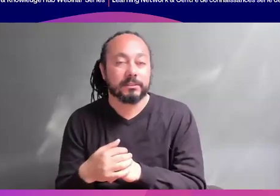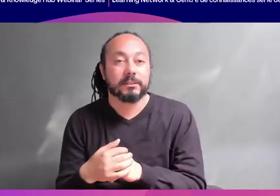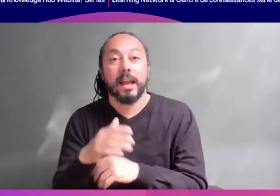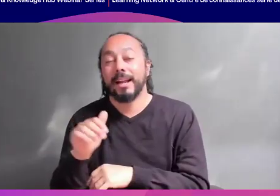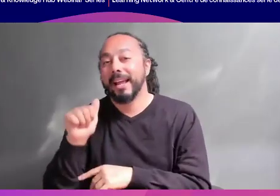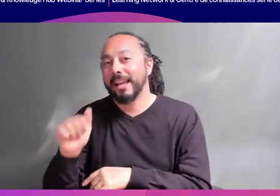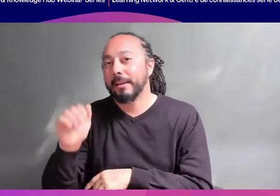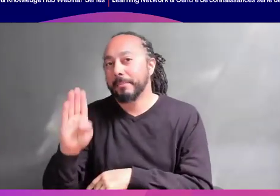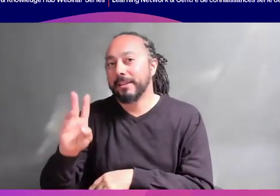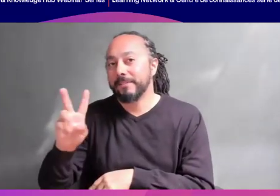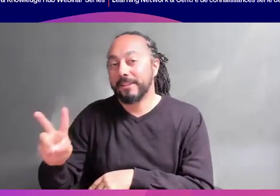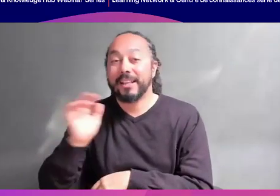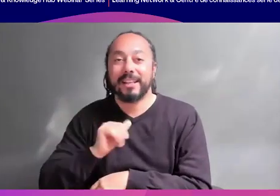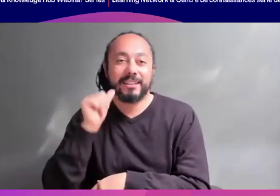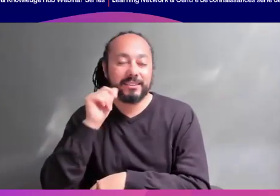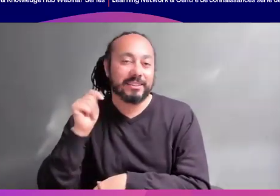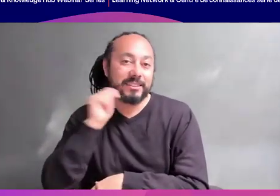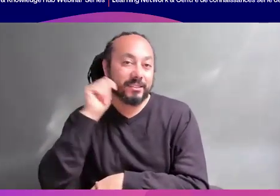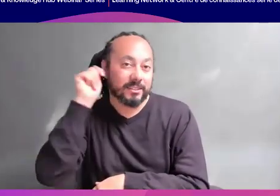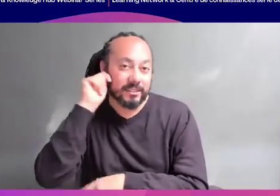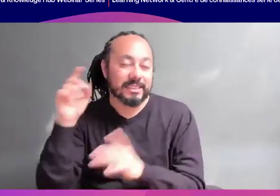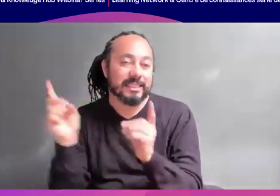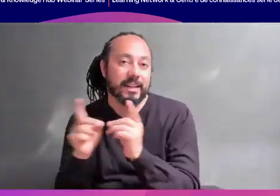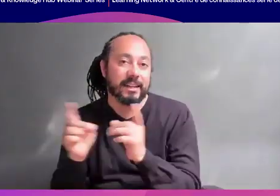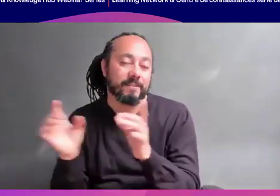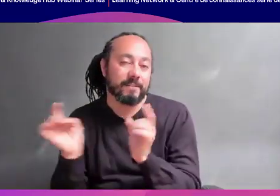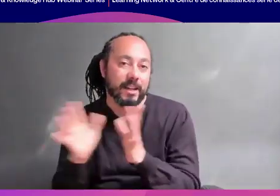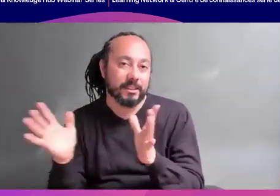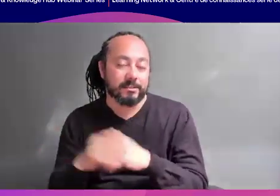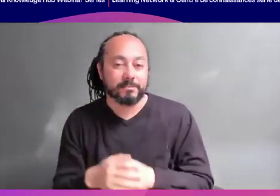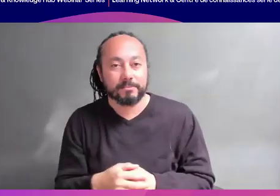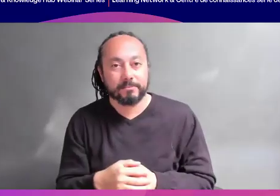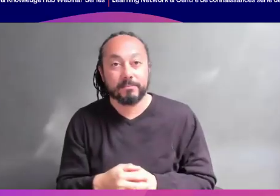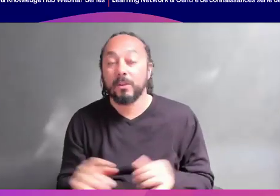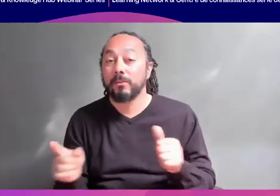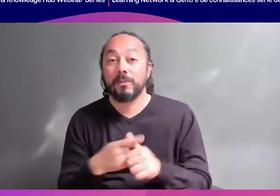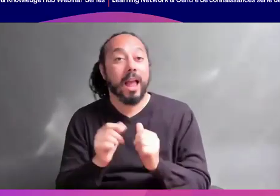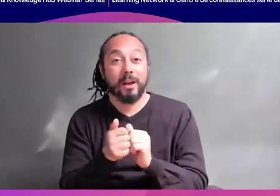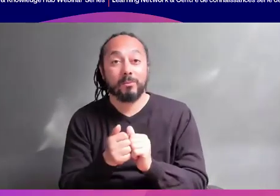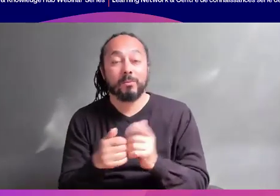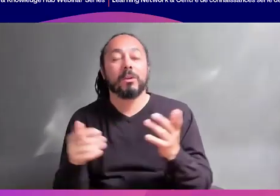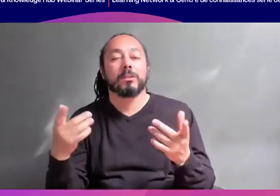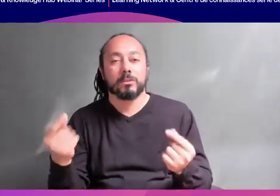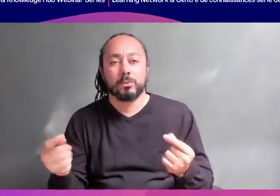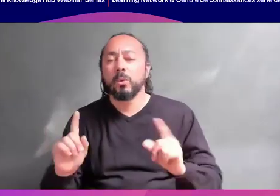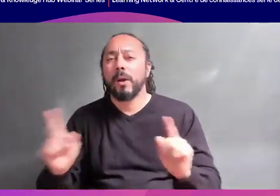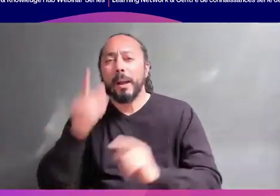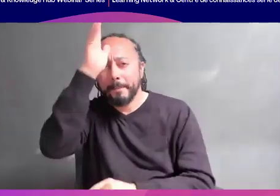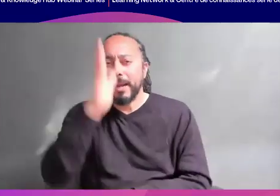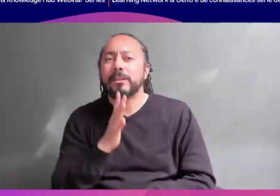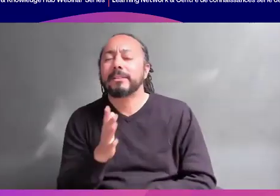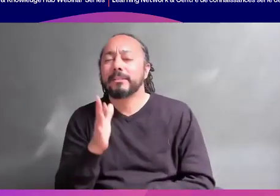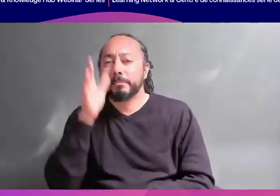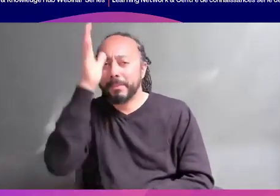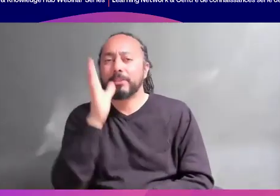ADV, using a 3-pronged approach. First, we go to the places where parents naturally spend their time, and we train